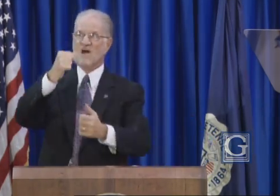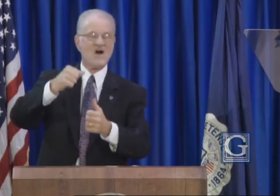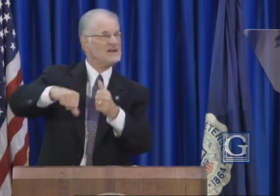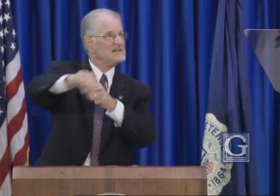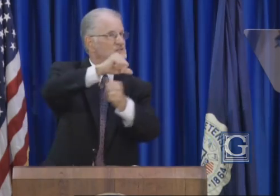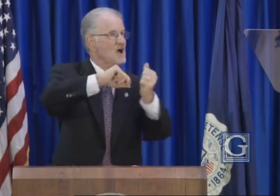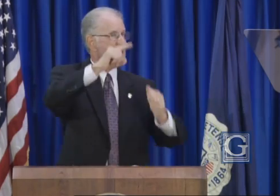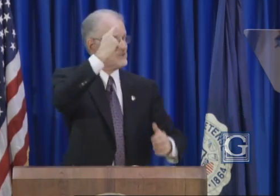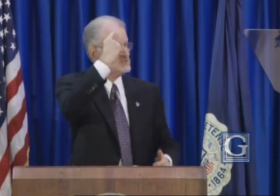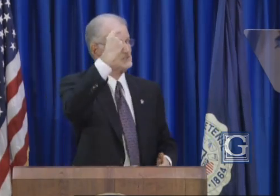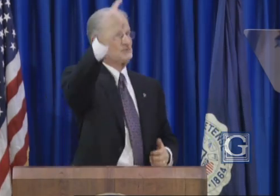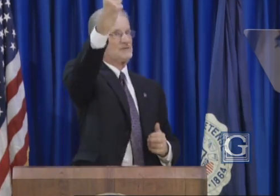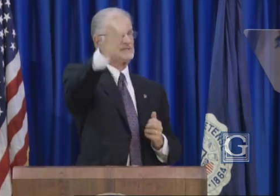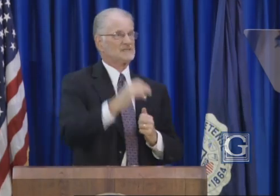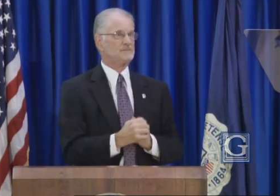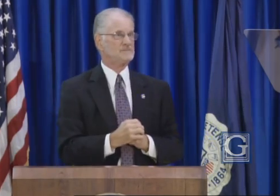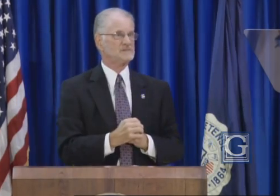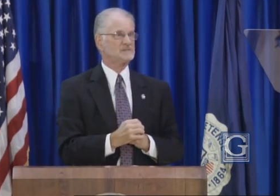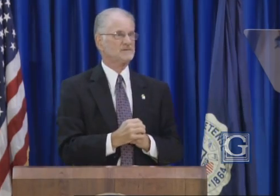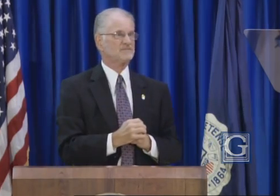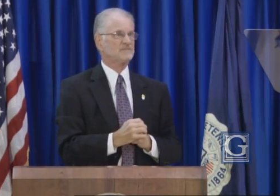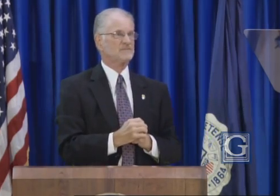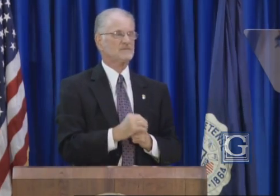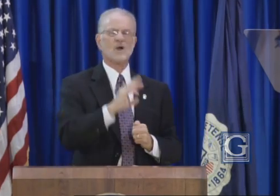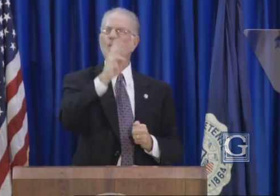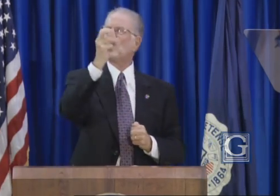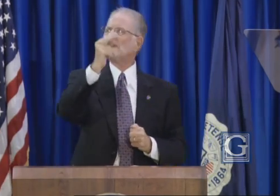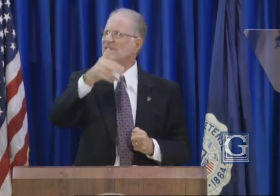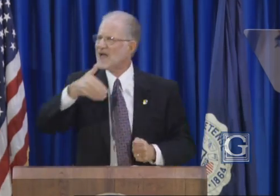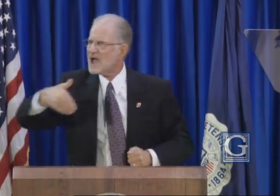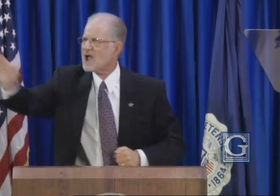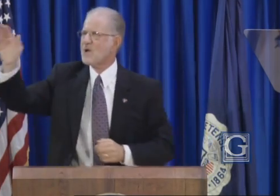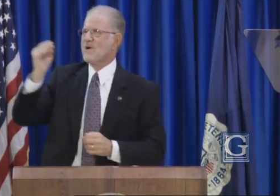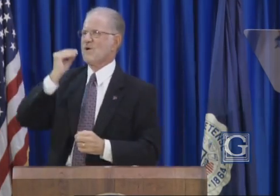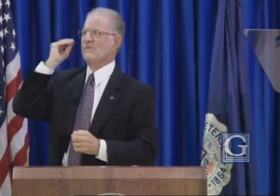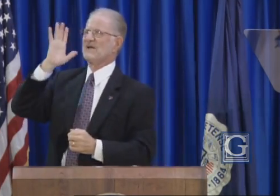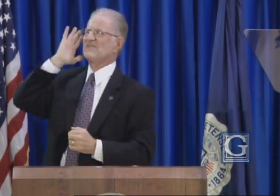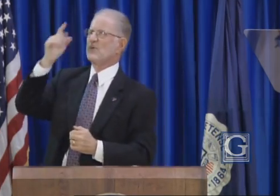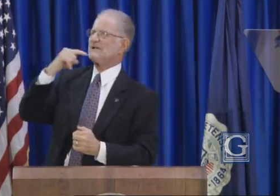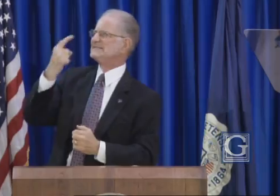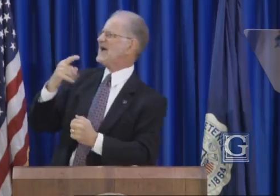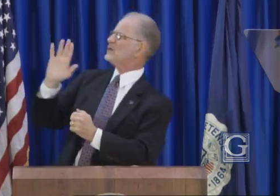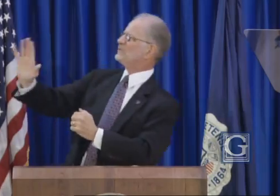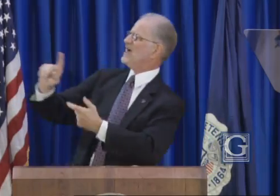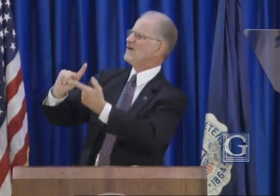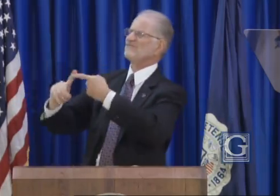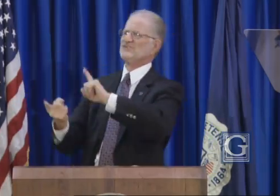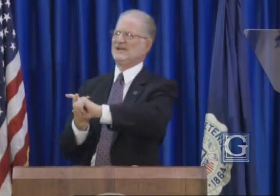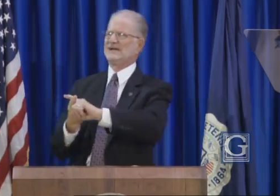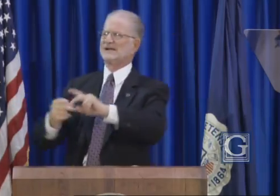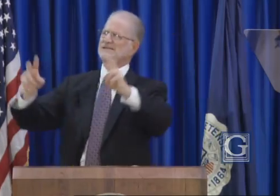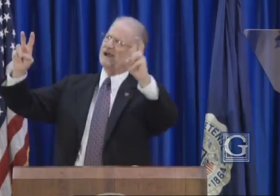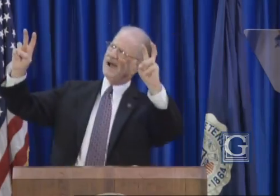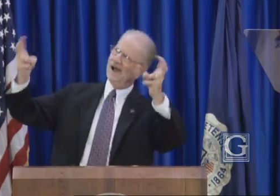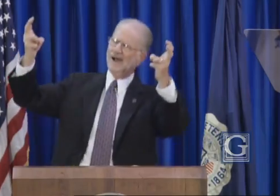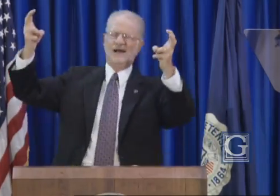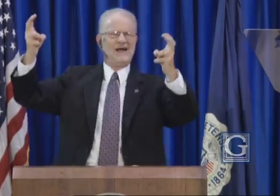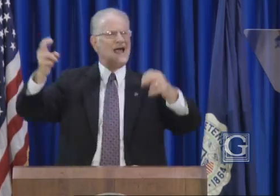another with their diversity and their support for each other's dreams. And when they return home, they'll say to their